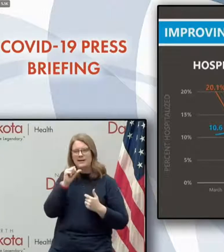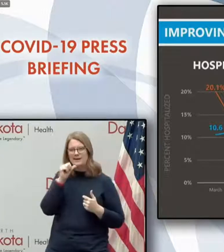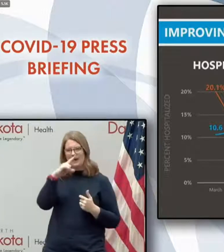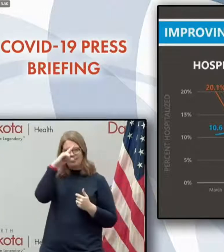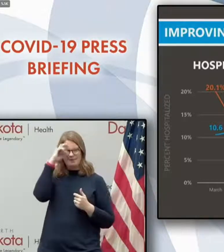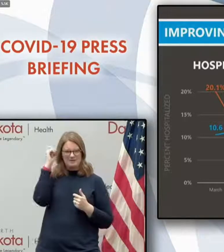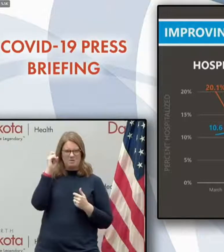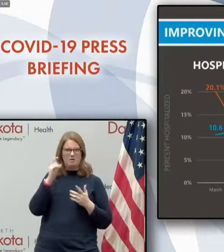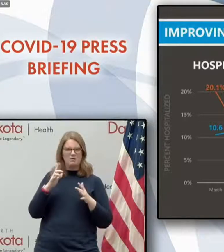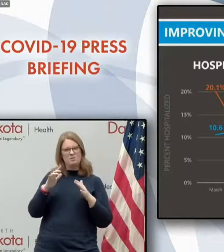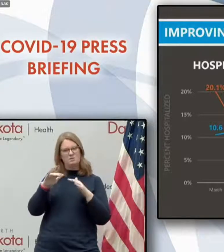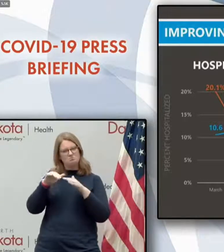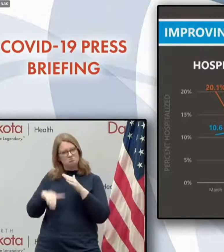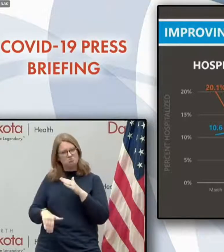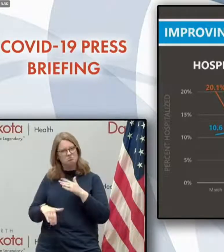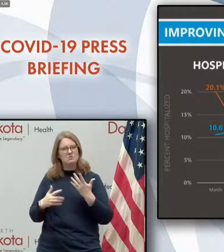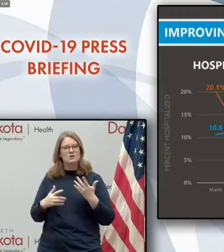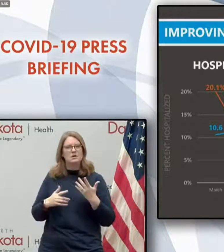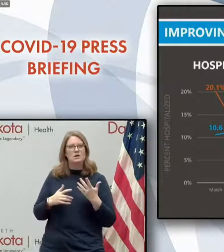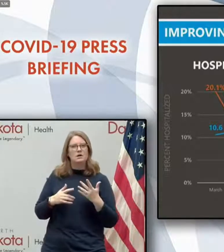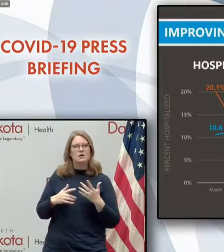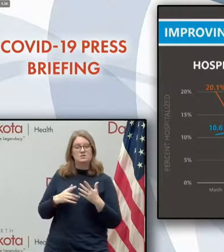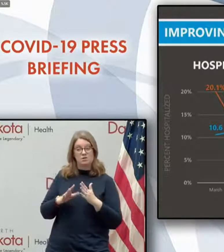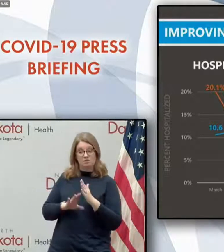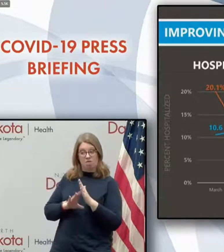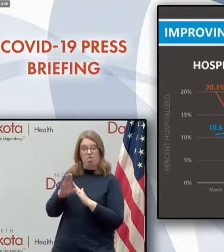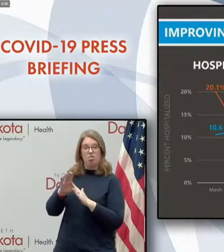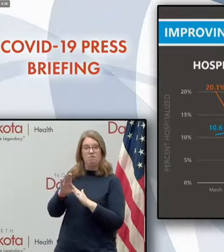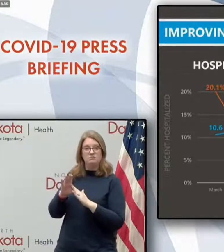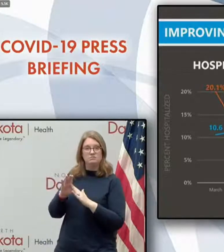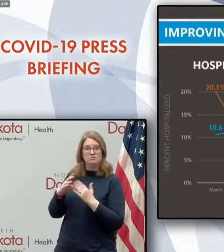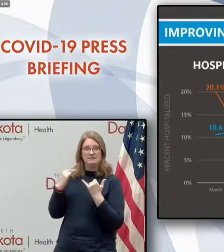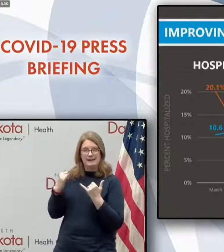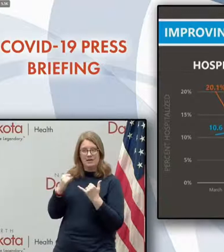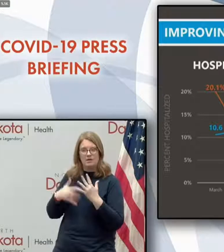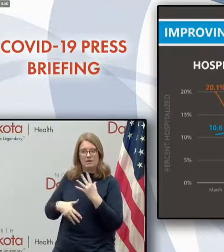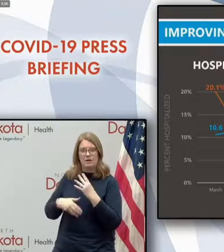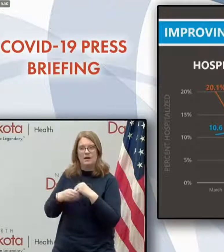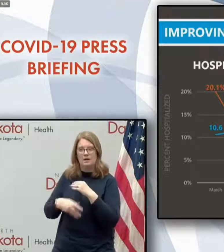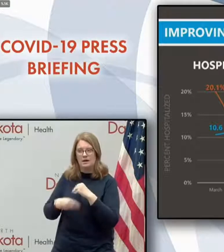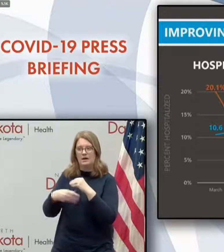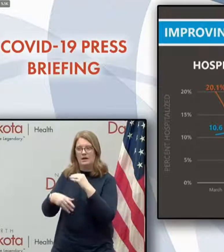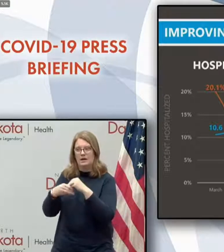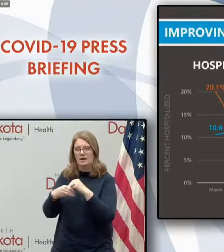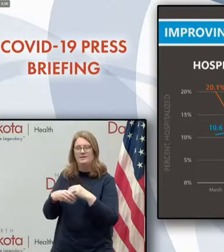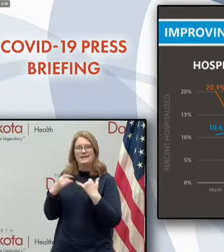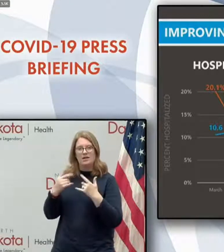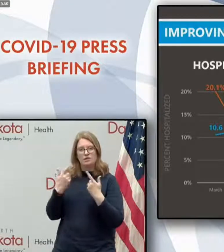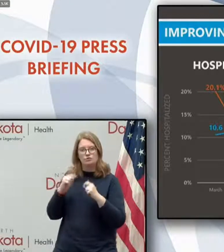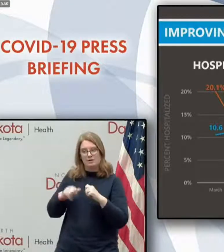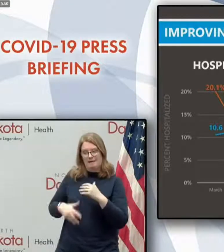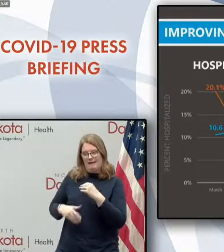that demand. And they are in the process now of trying to flex up. But as we